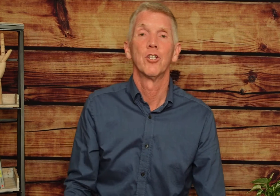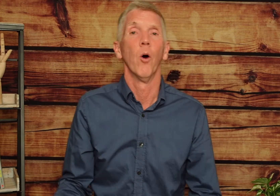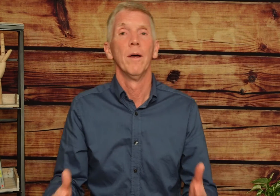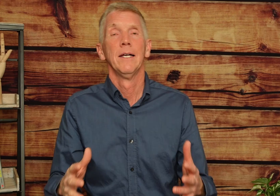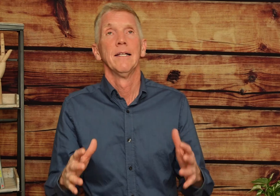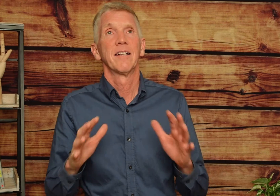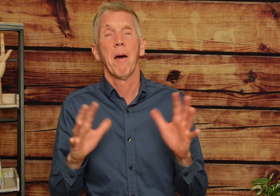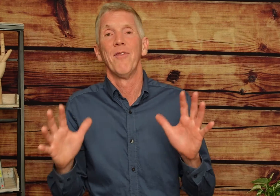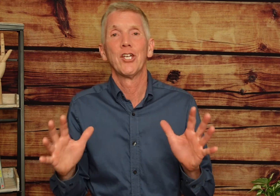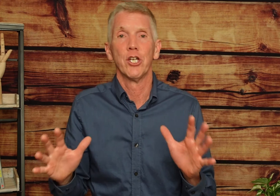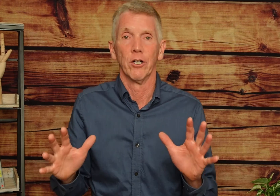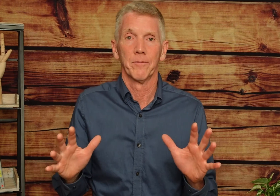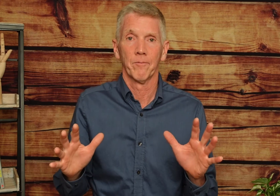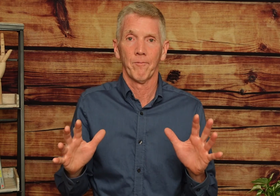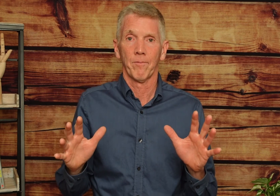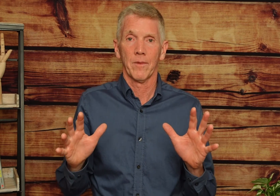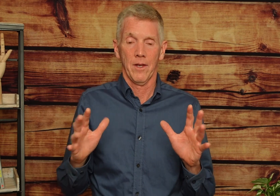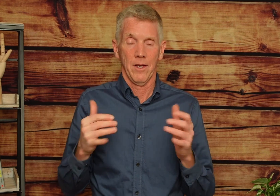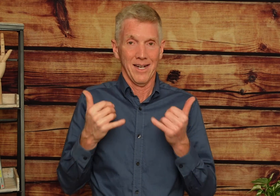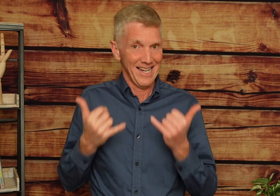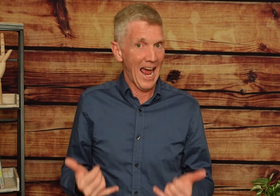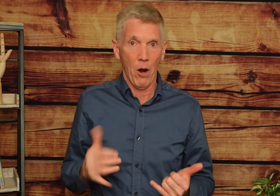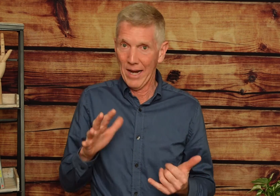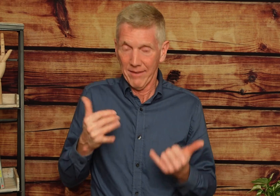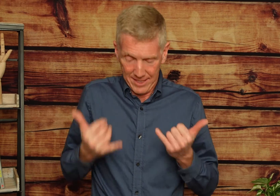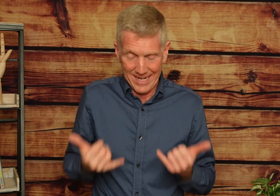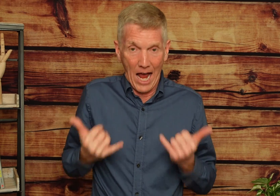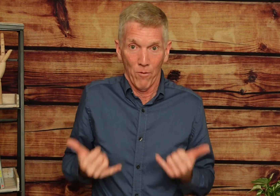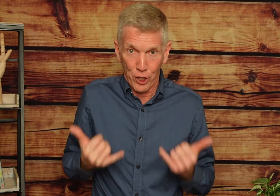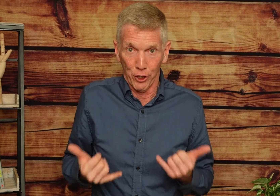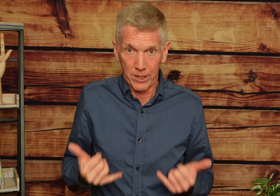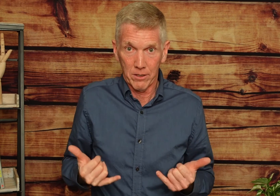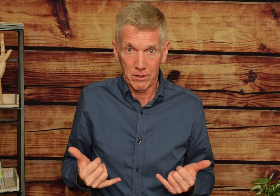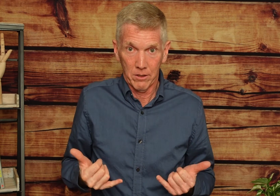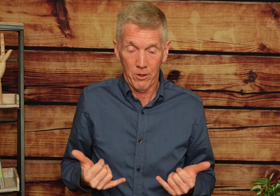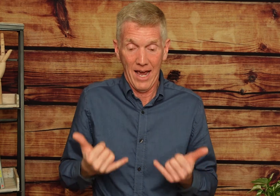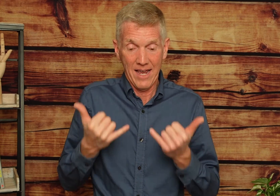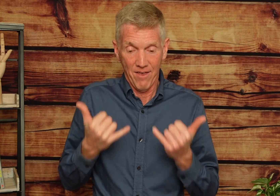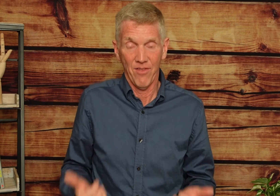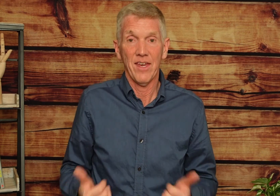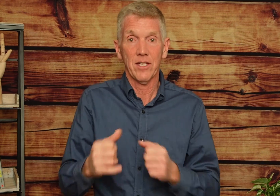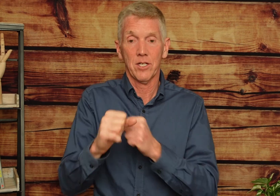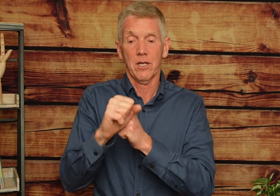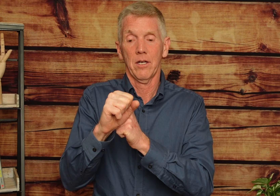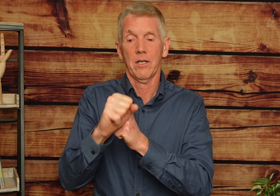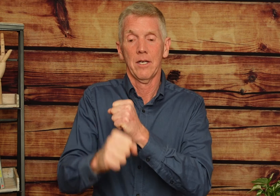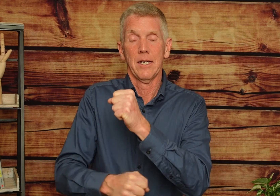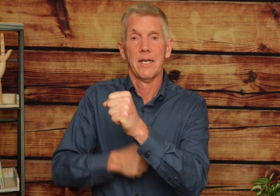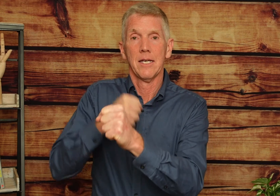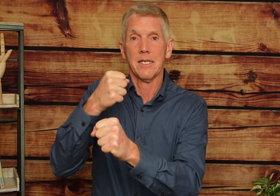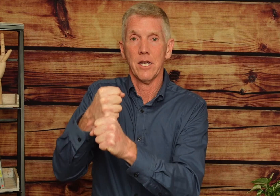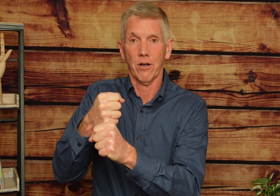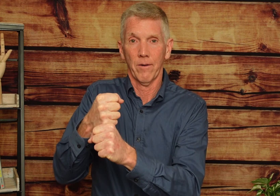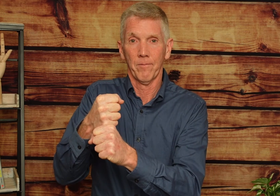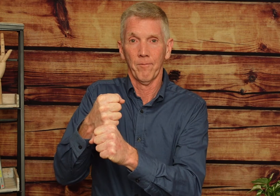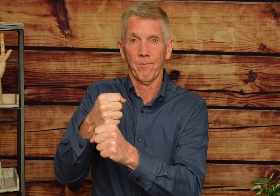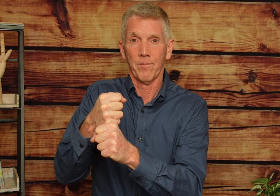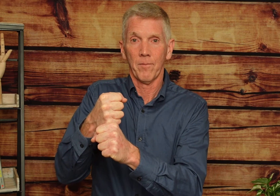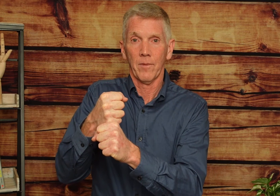So let's talk about this year. Now, we got this. Now for current. Okay, this year.